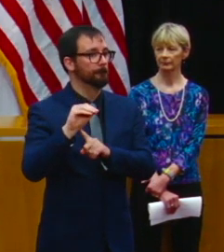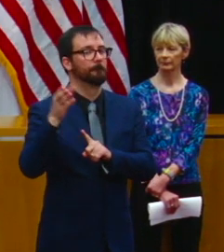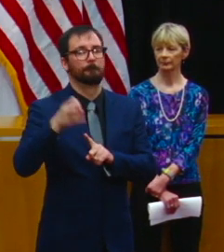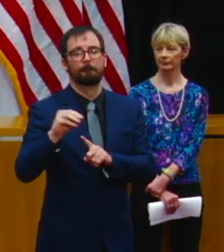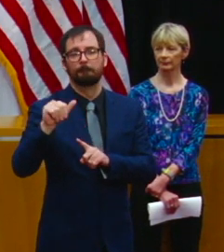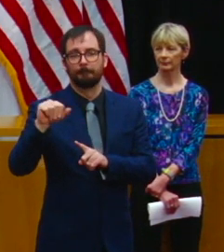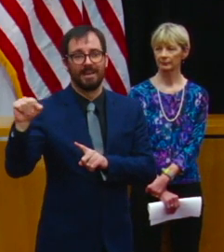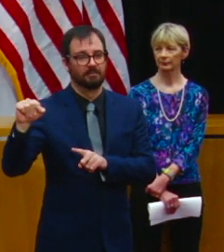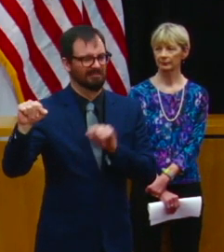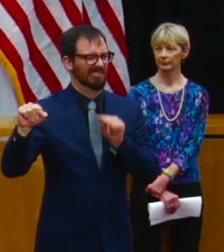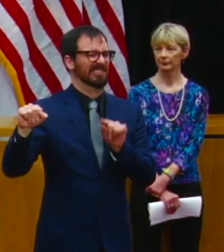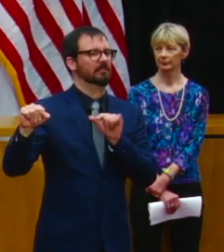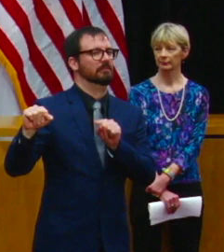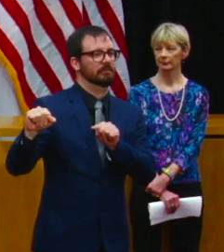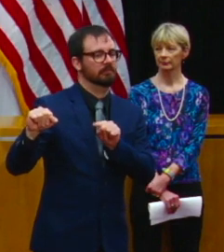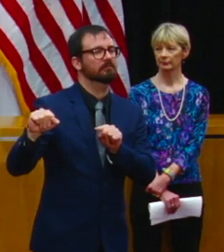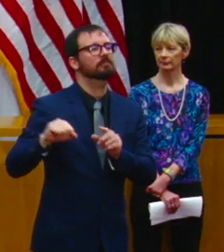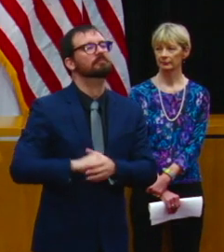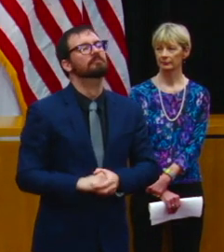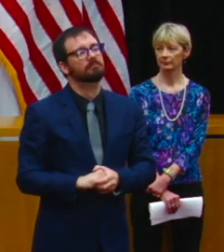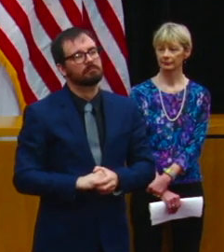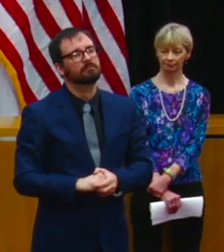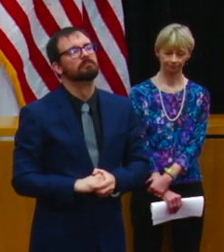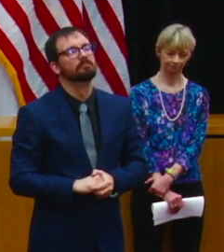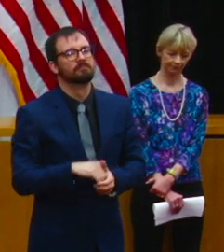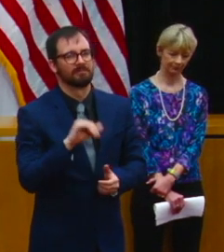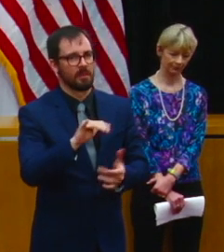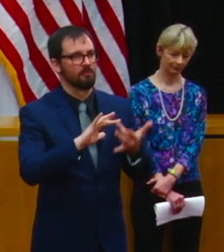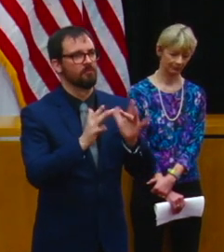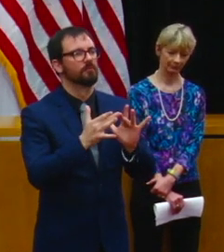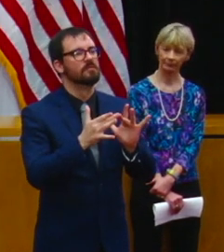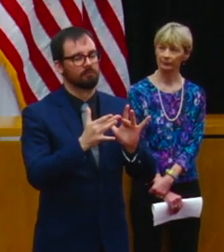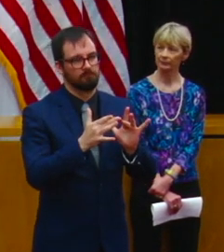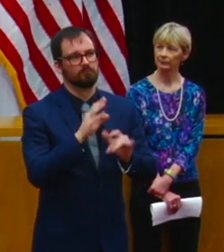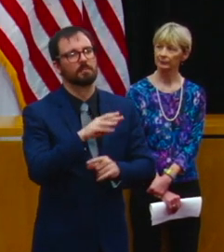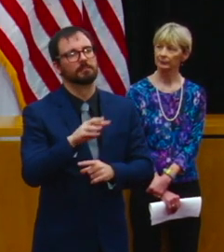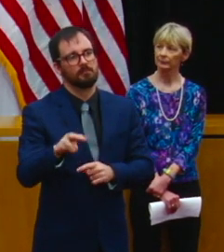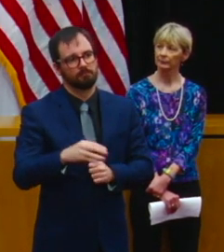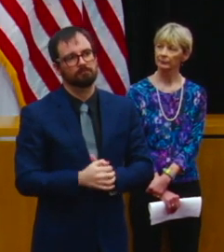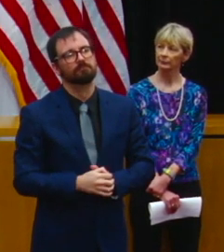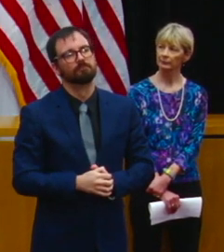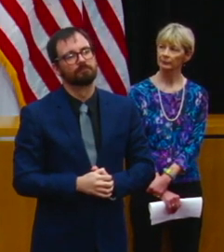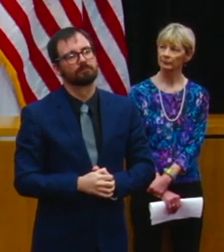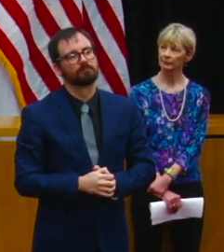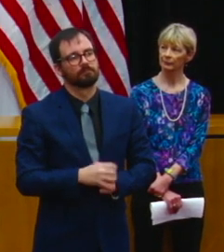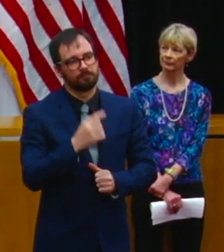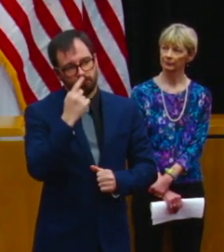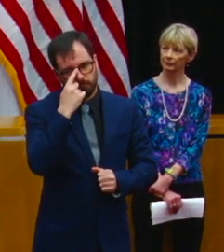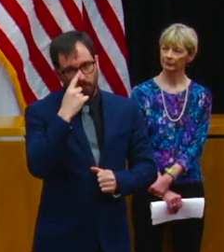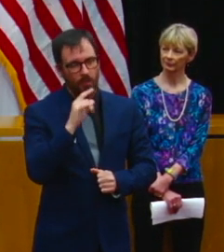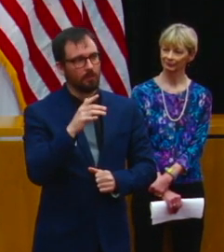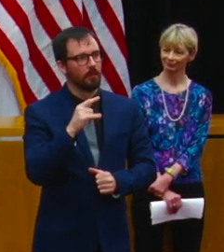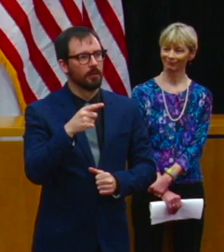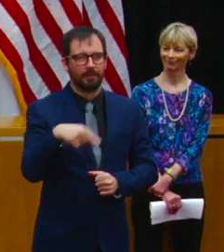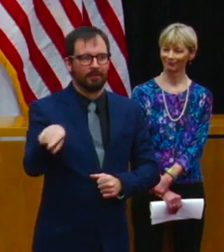bowie.com/mass. Our goal is to empower people to make good decisions about their health during this vital time. Thank